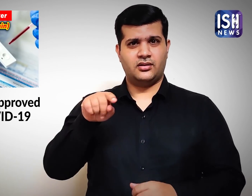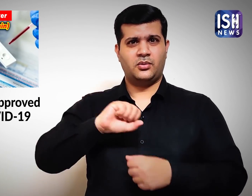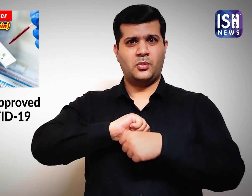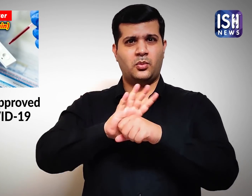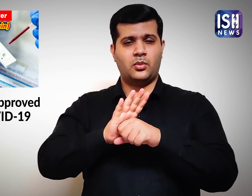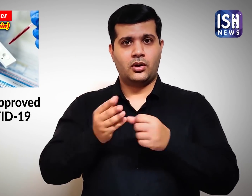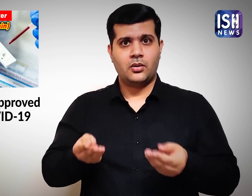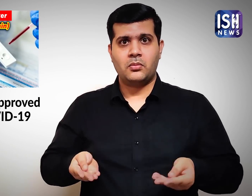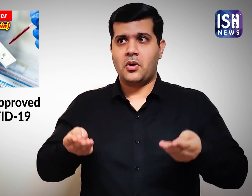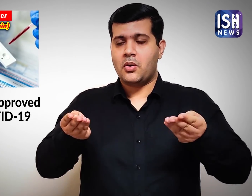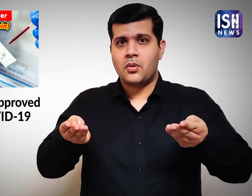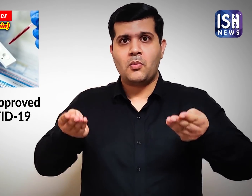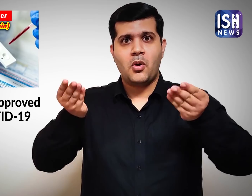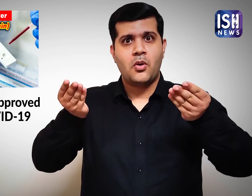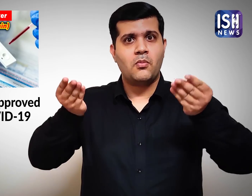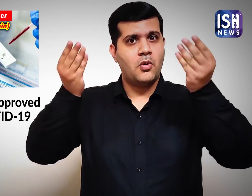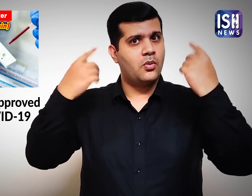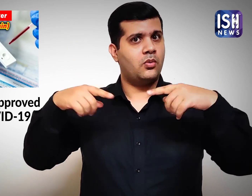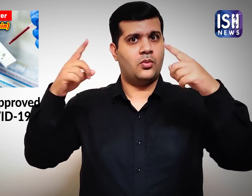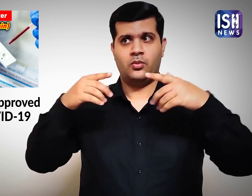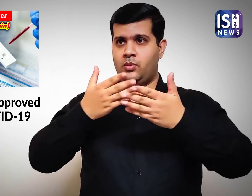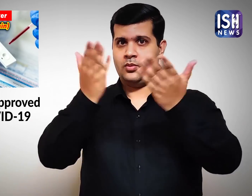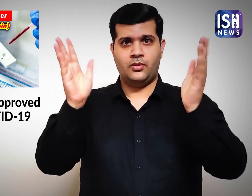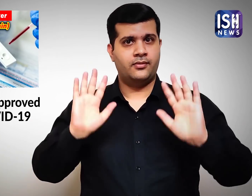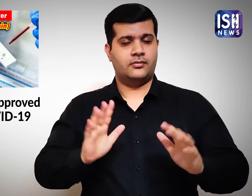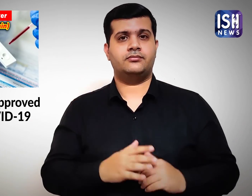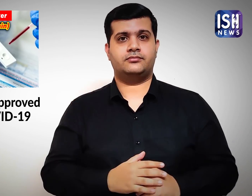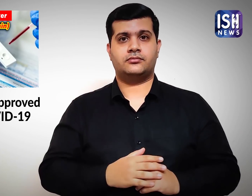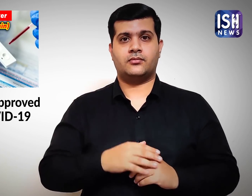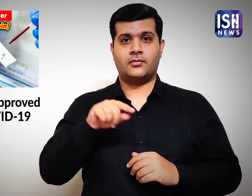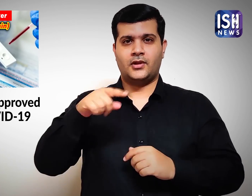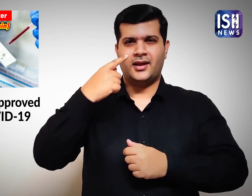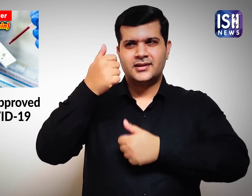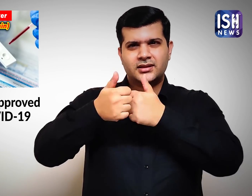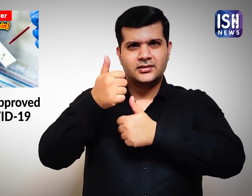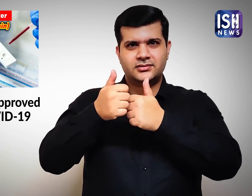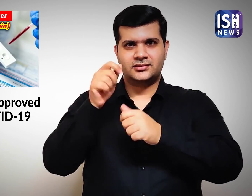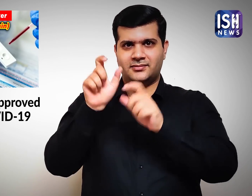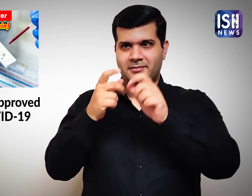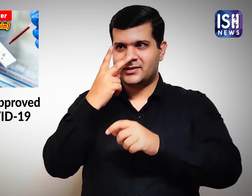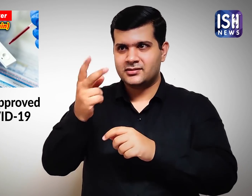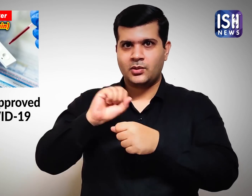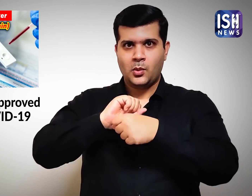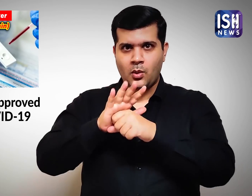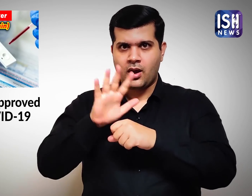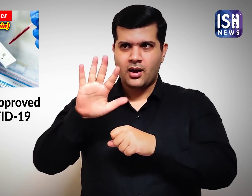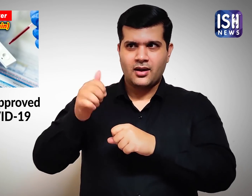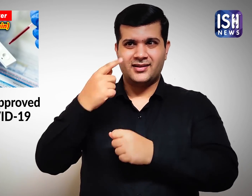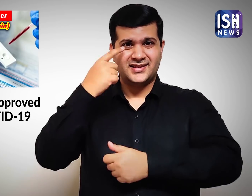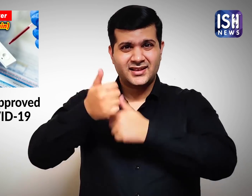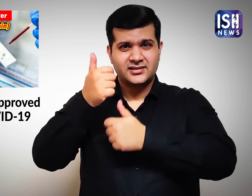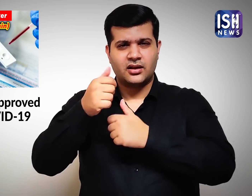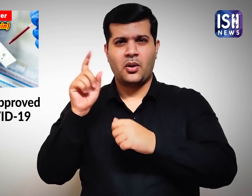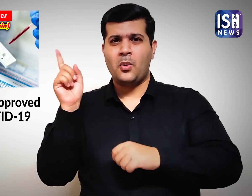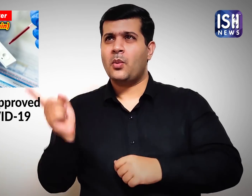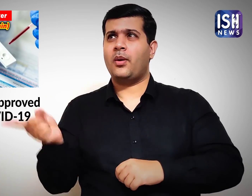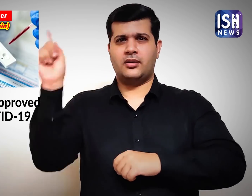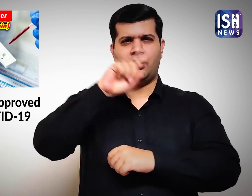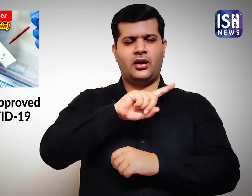Currently, the number of COVID cases in India is growing rapidly. On an average in India, more than 10 lakh COVID tests are